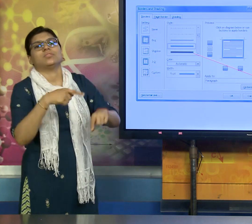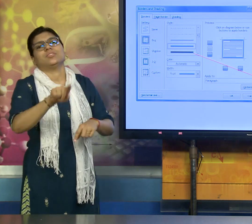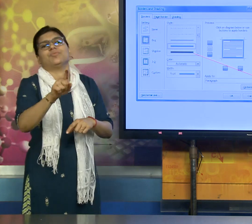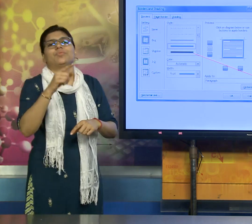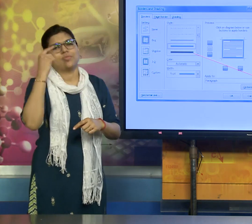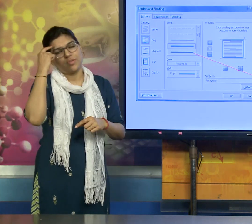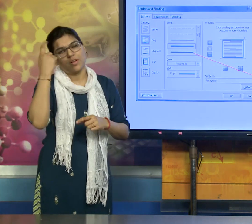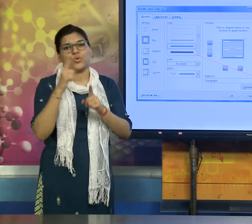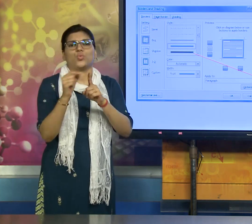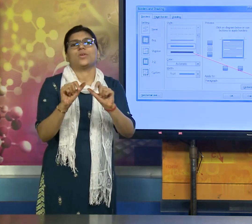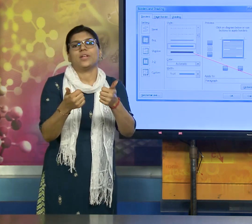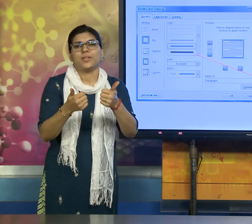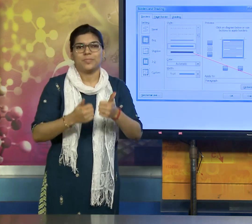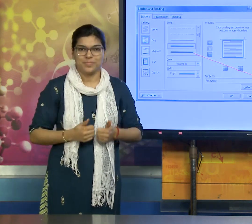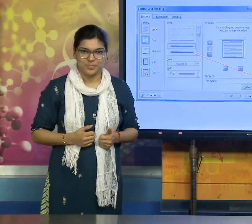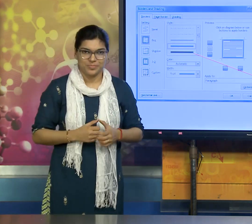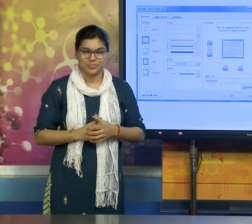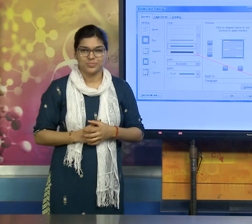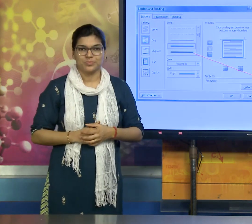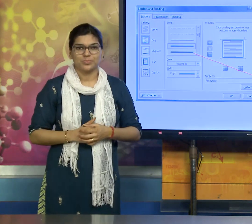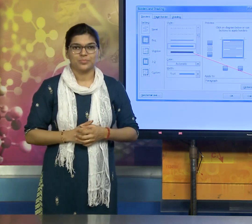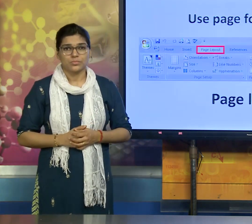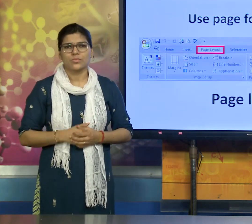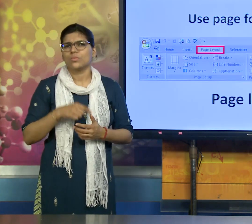the desired border you want.